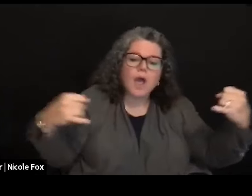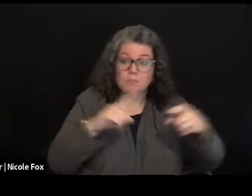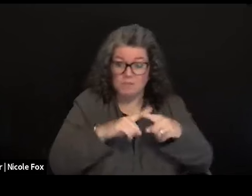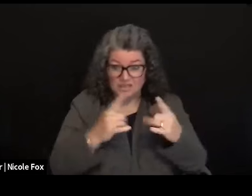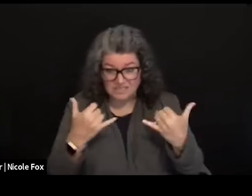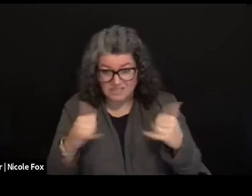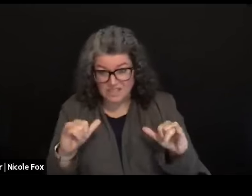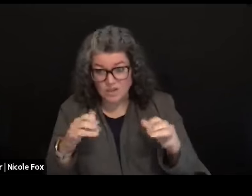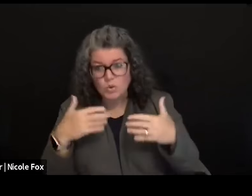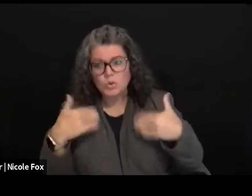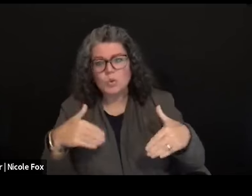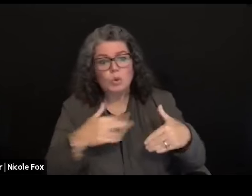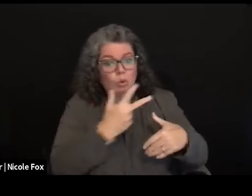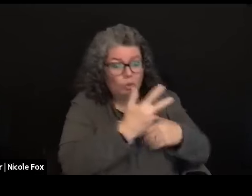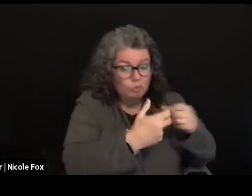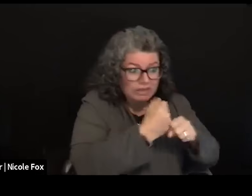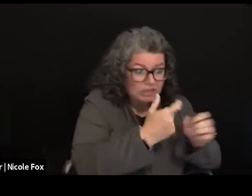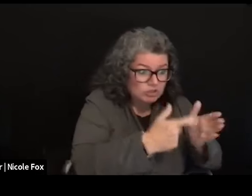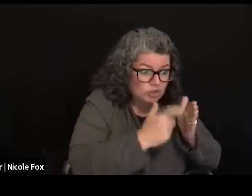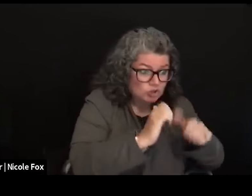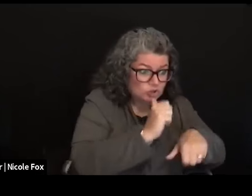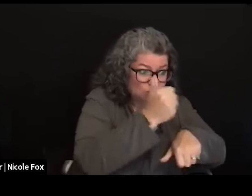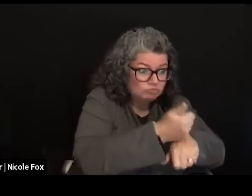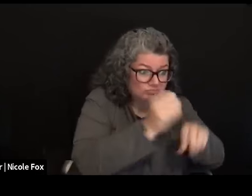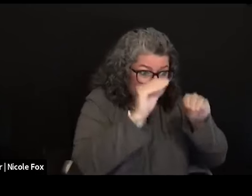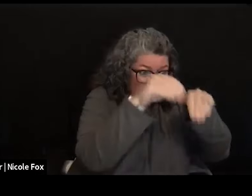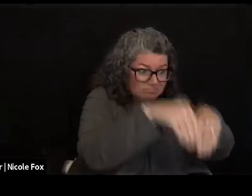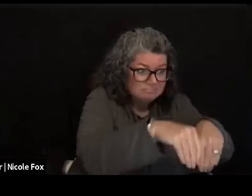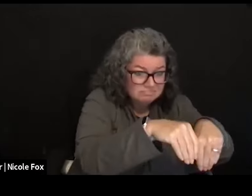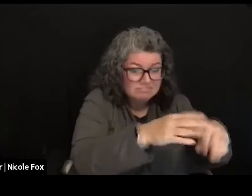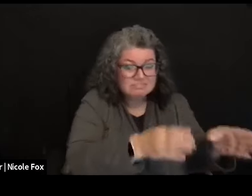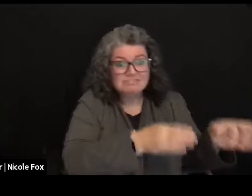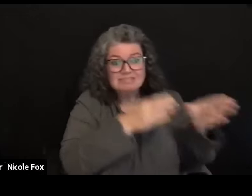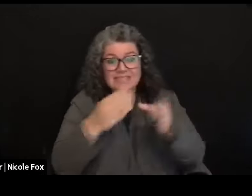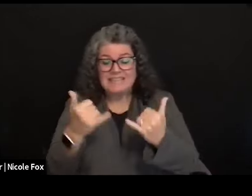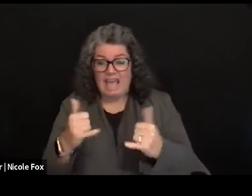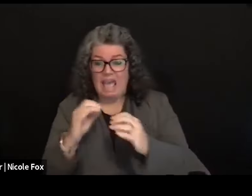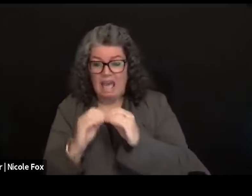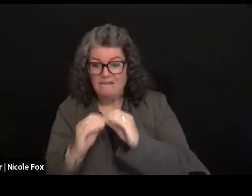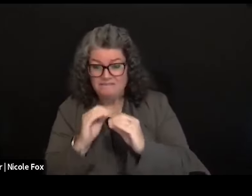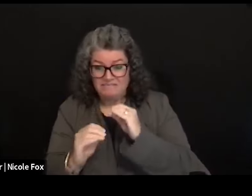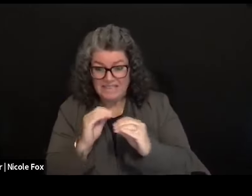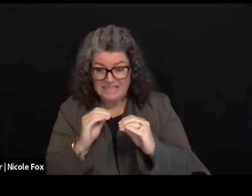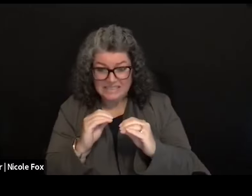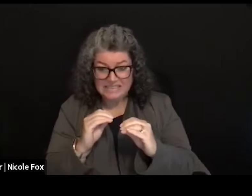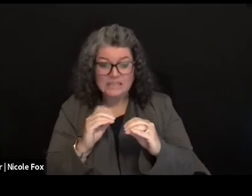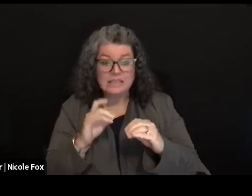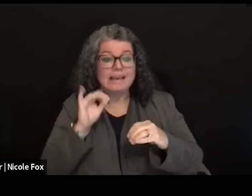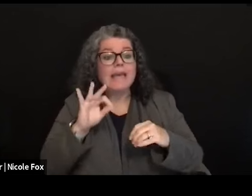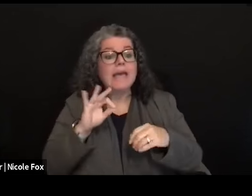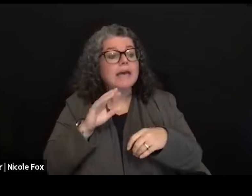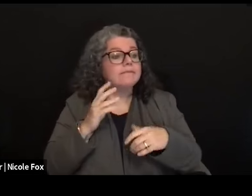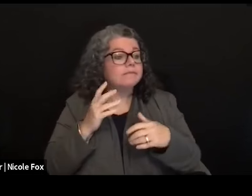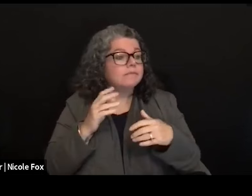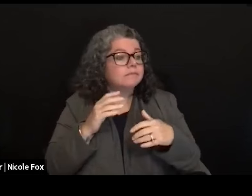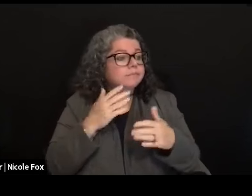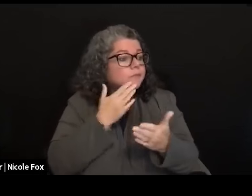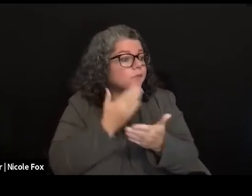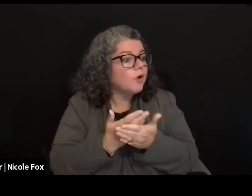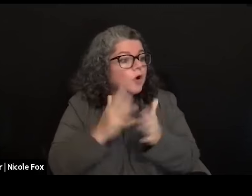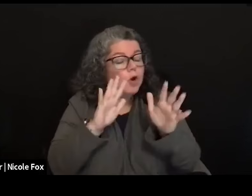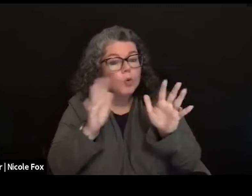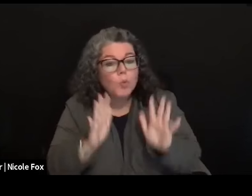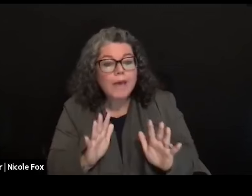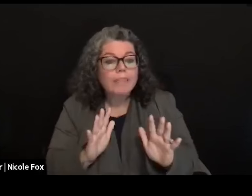substantial. And I asked our county engineer and our project manager what that would look like under normal conditions. So if we were to do this work in the way